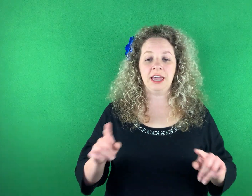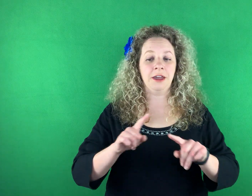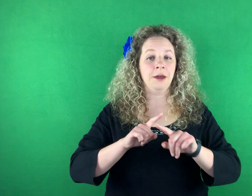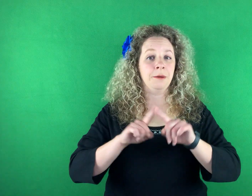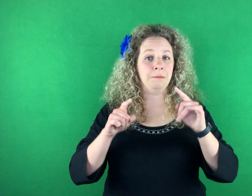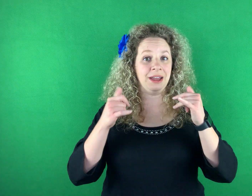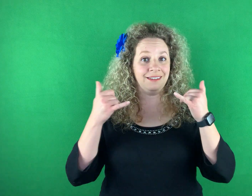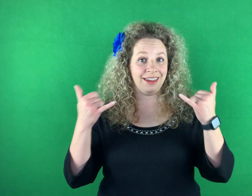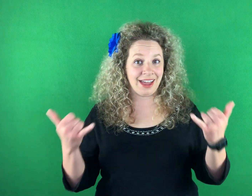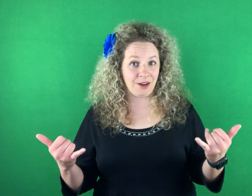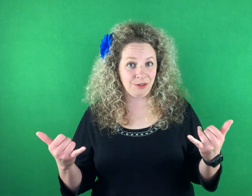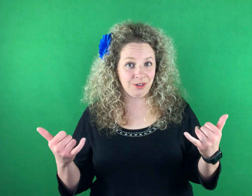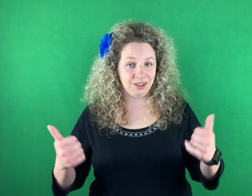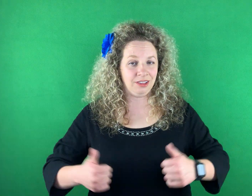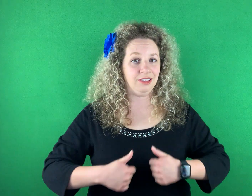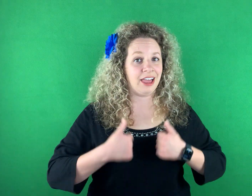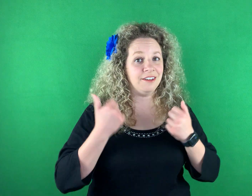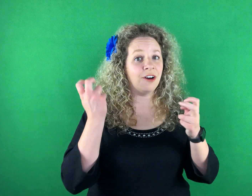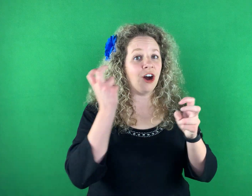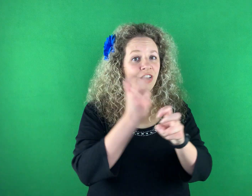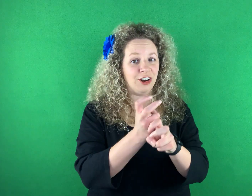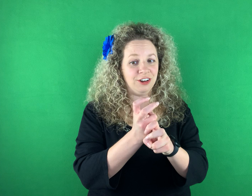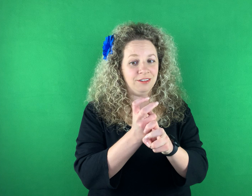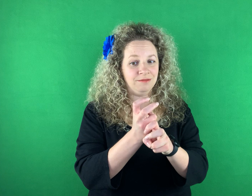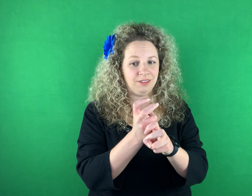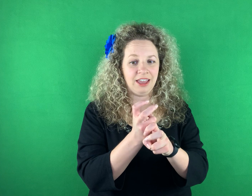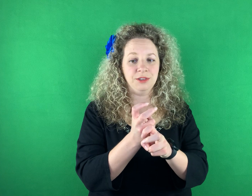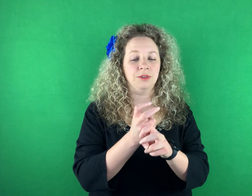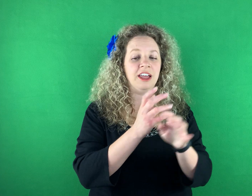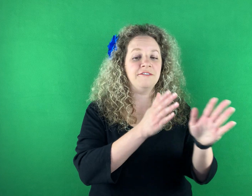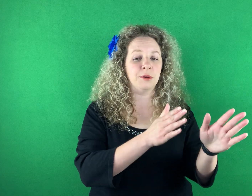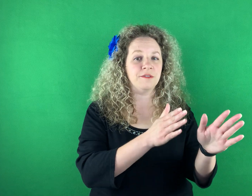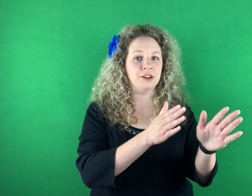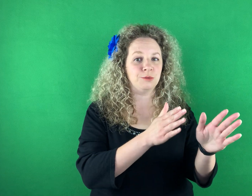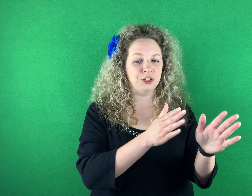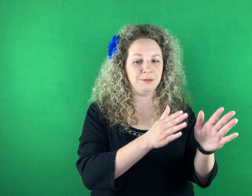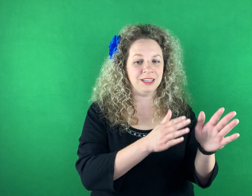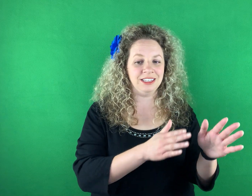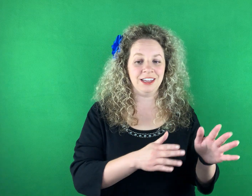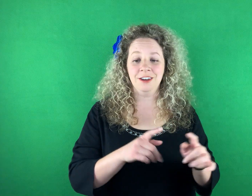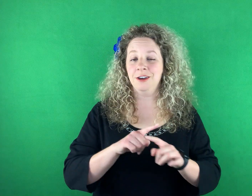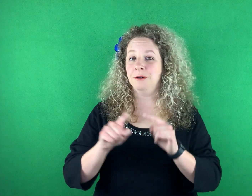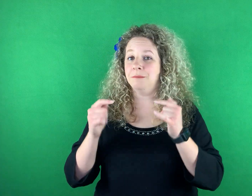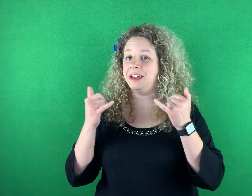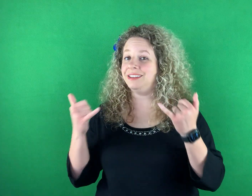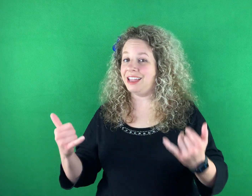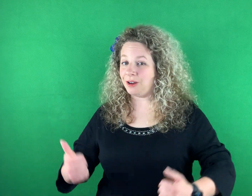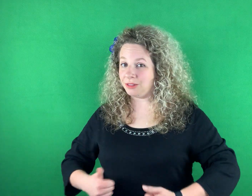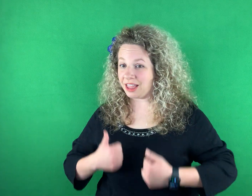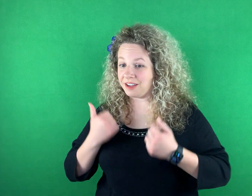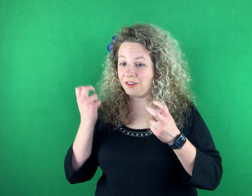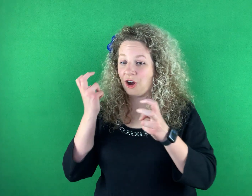say, "But now life hard." Okay. So life perfect, worship easy. But now life